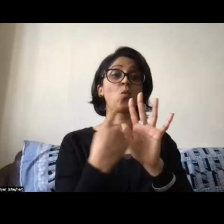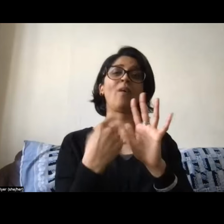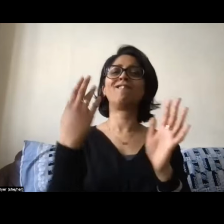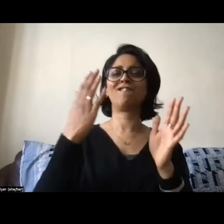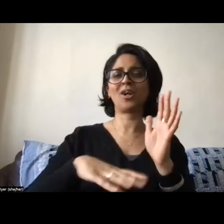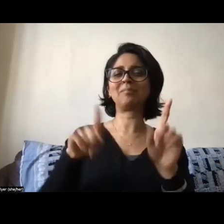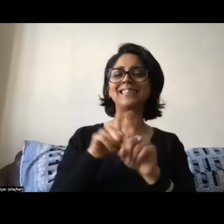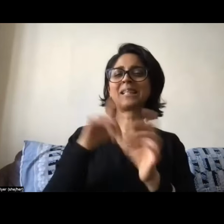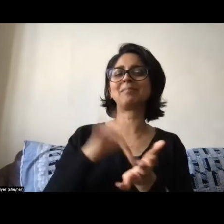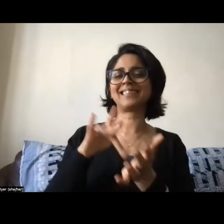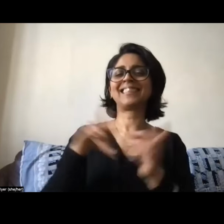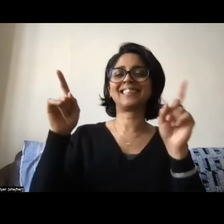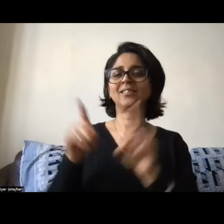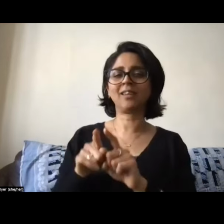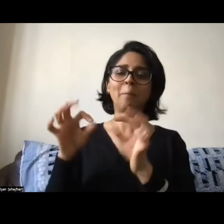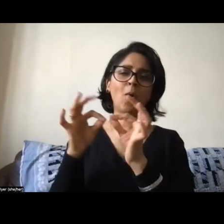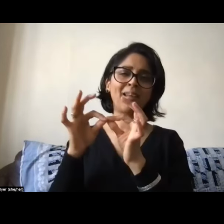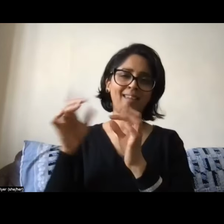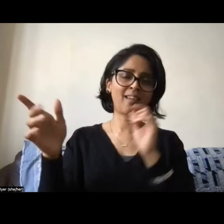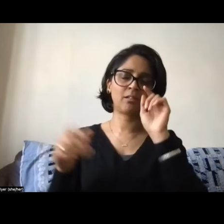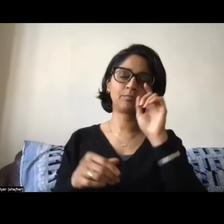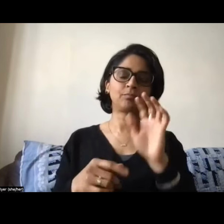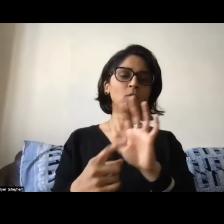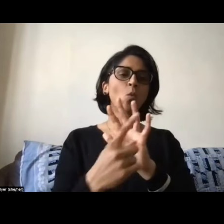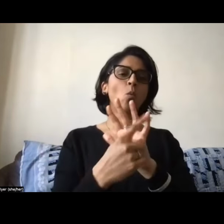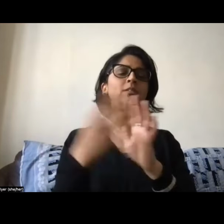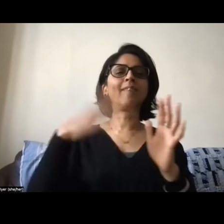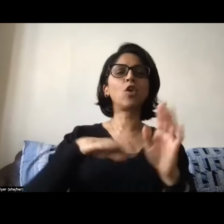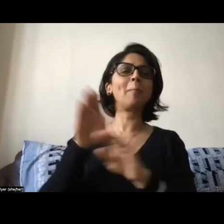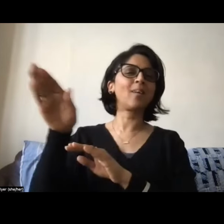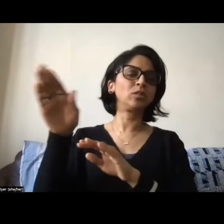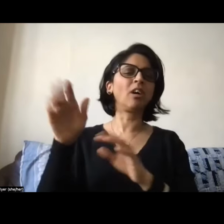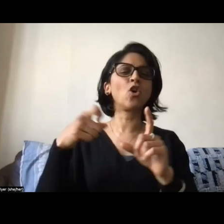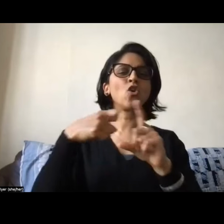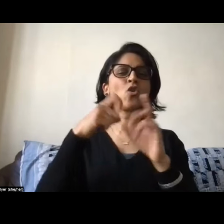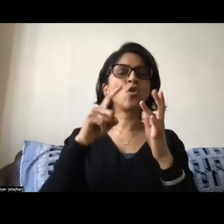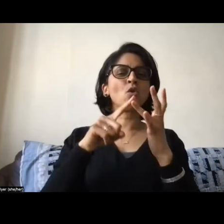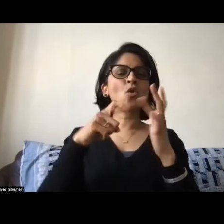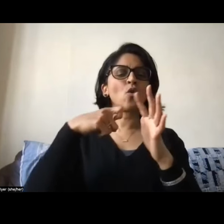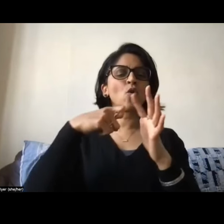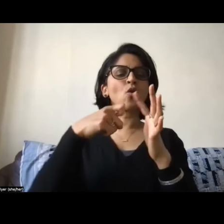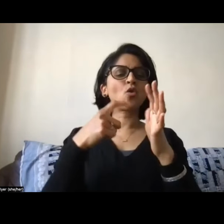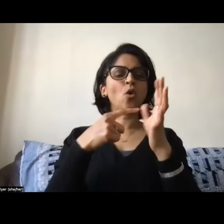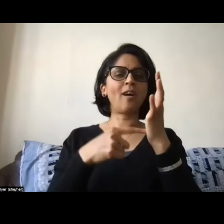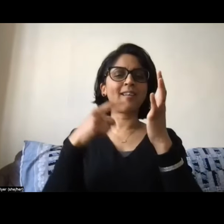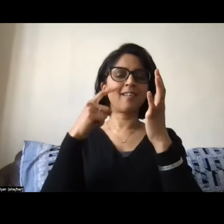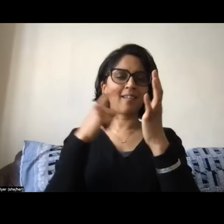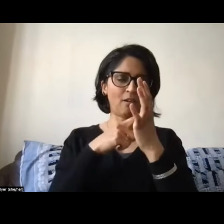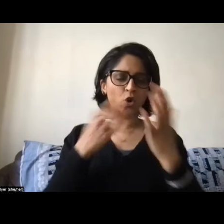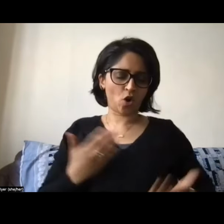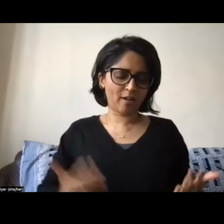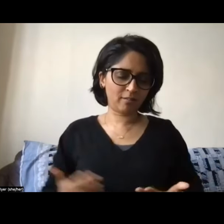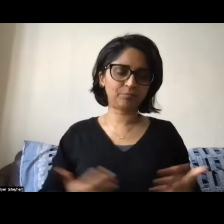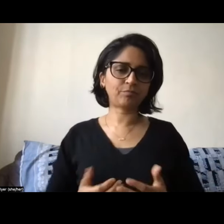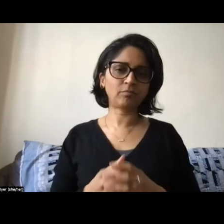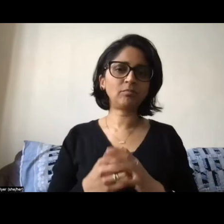citizens. 4 were from the same area of India, Bombay, and 1 was from outside